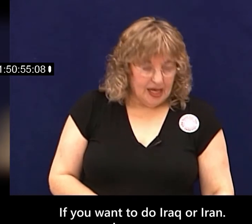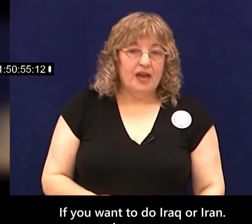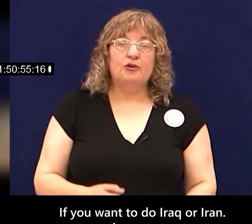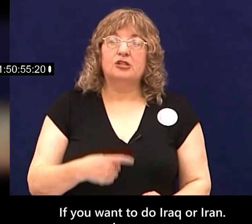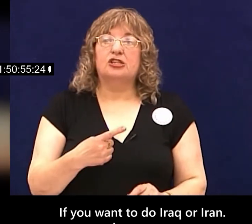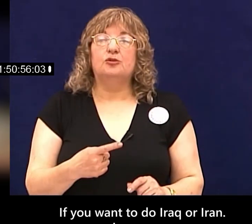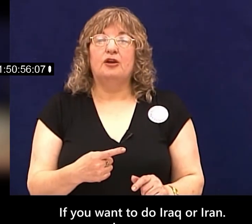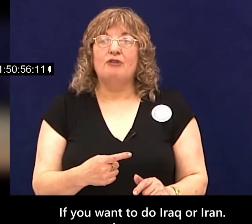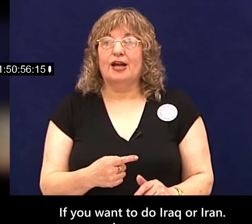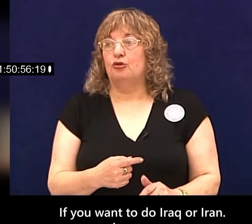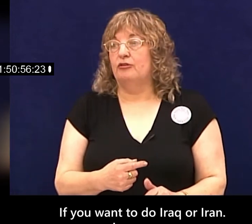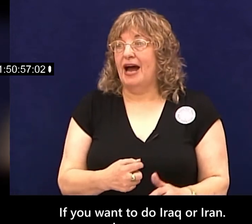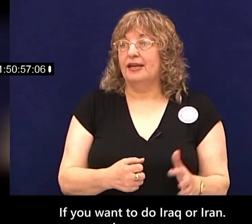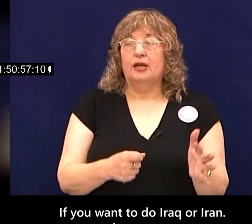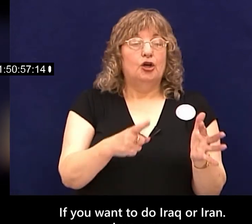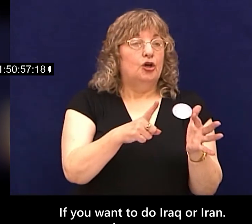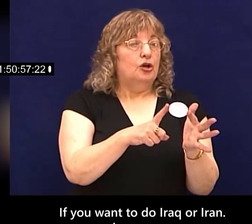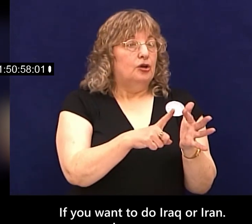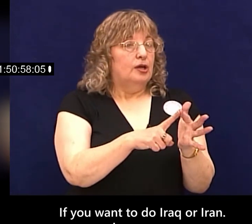If you want to do Iraq or Iran,